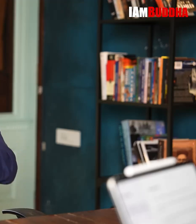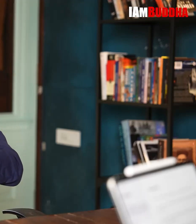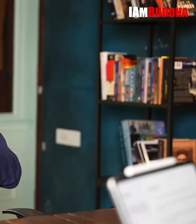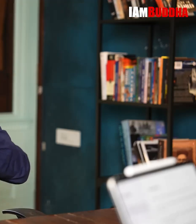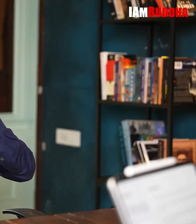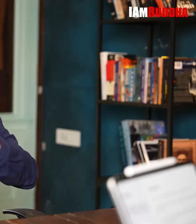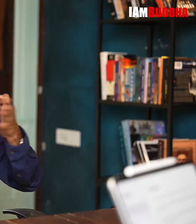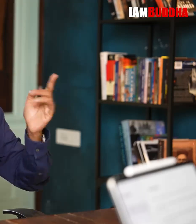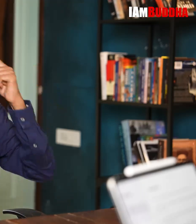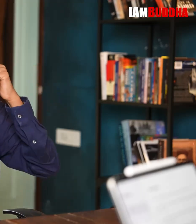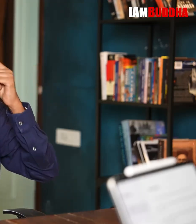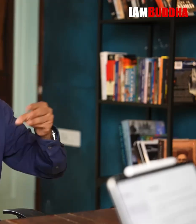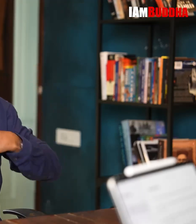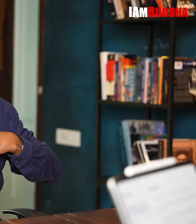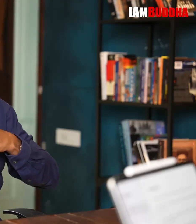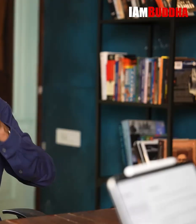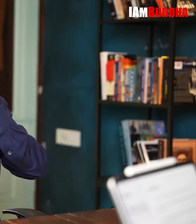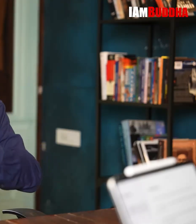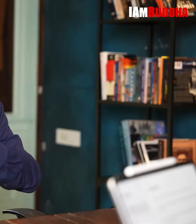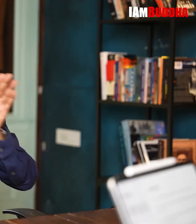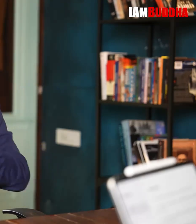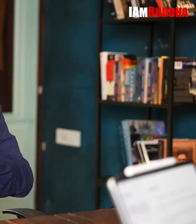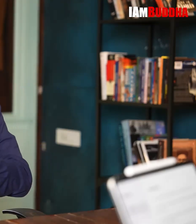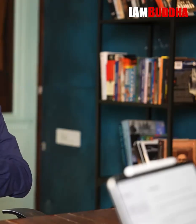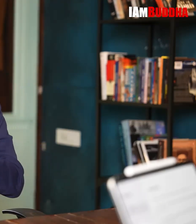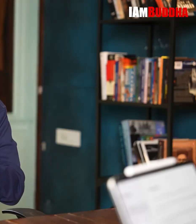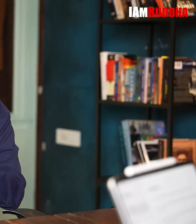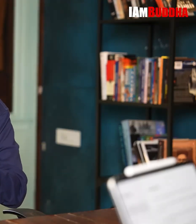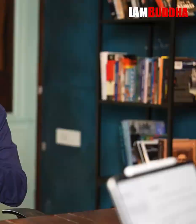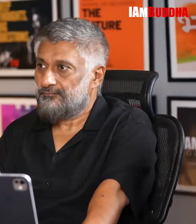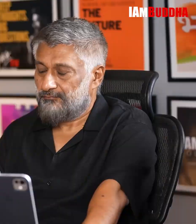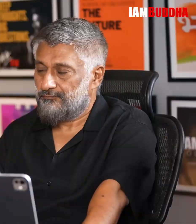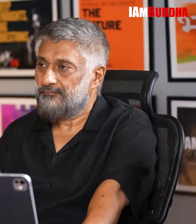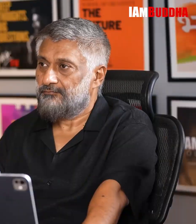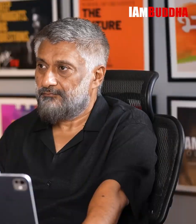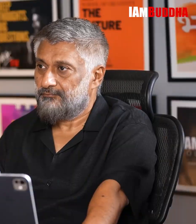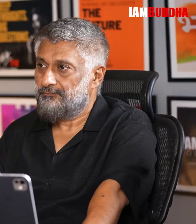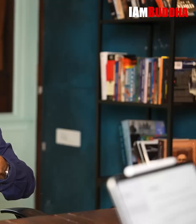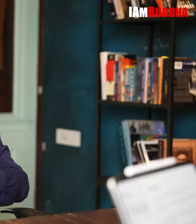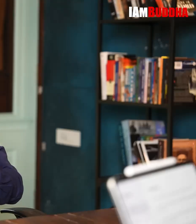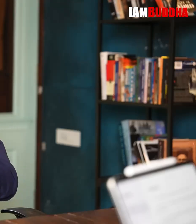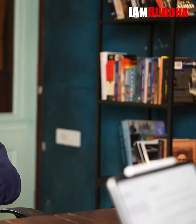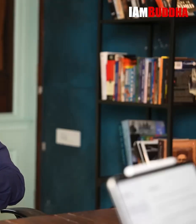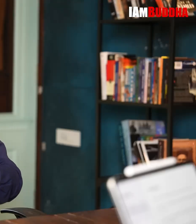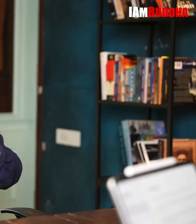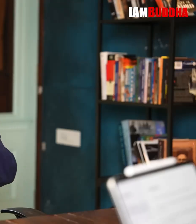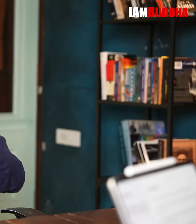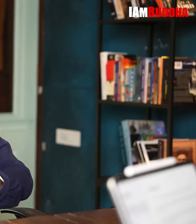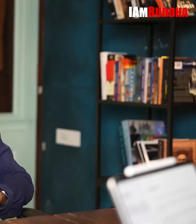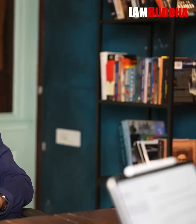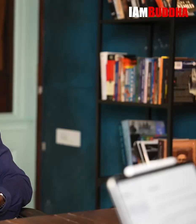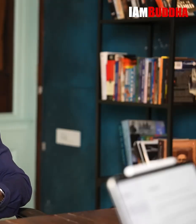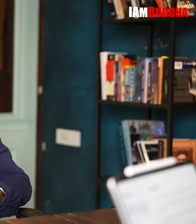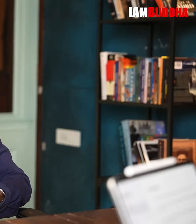US office. So again, it depends from person to person. Sometimes if a person is open-minded, things work. If they are closed-minded, it doesn't